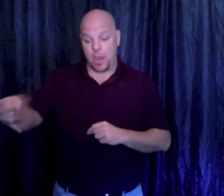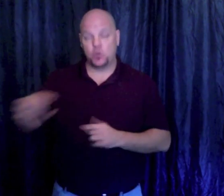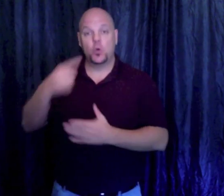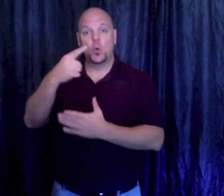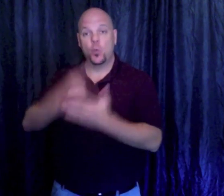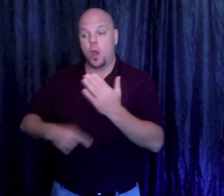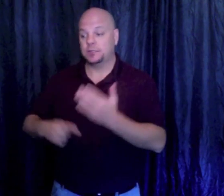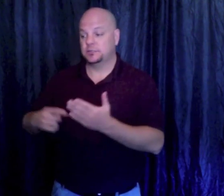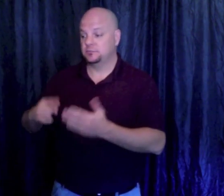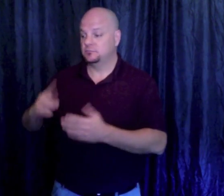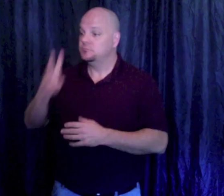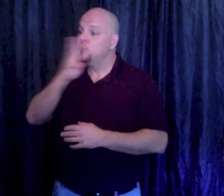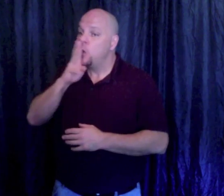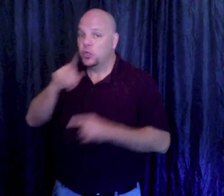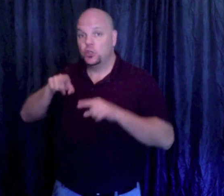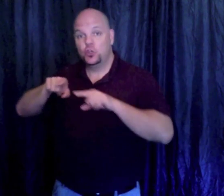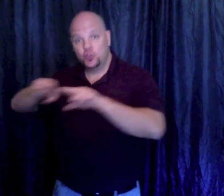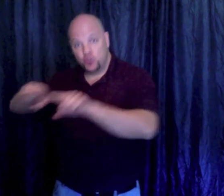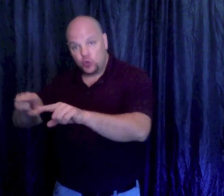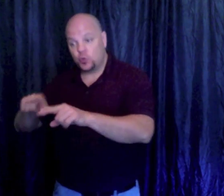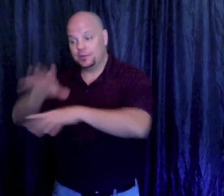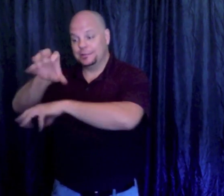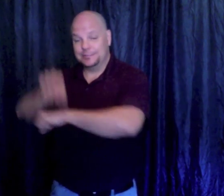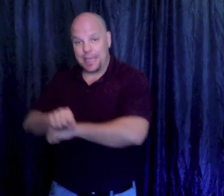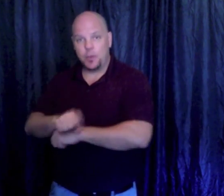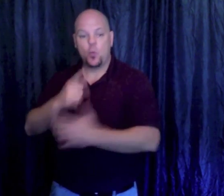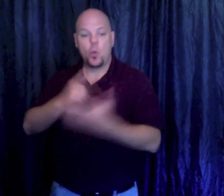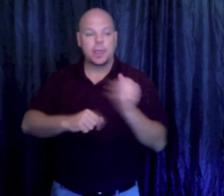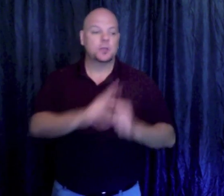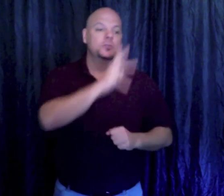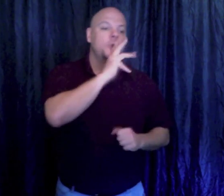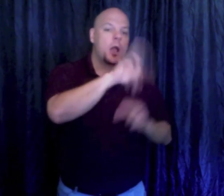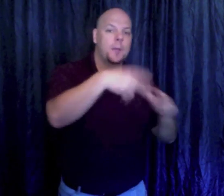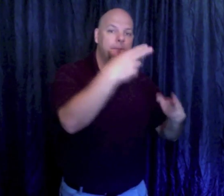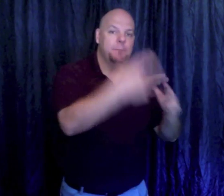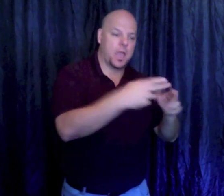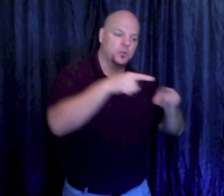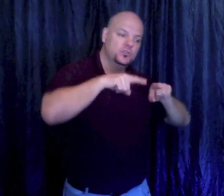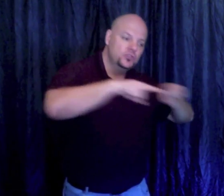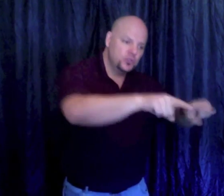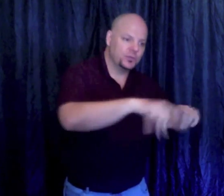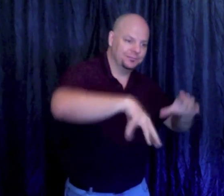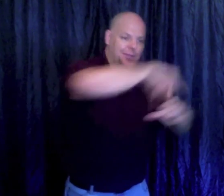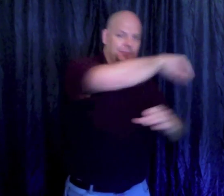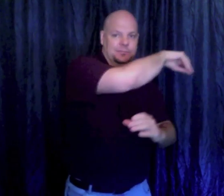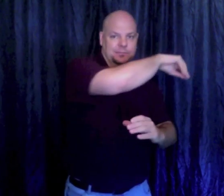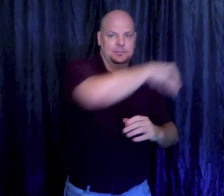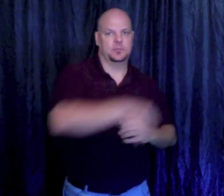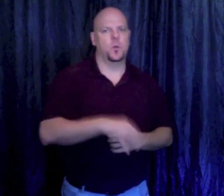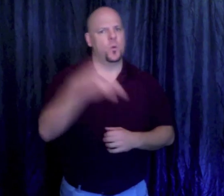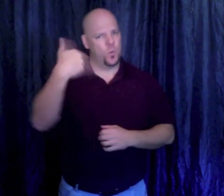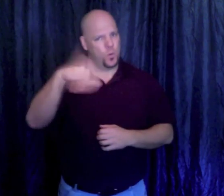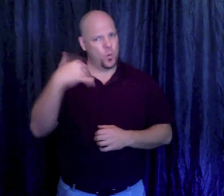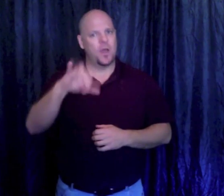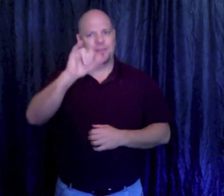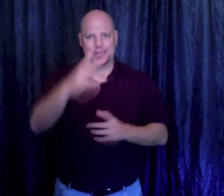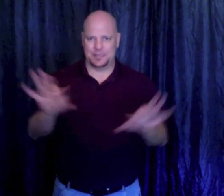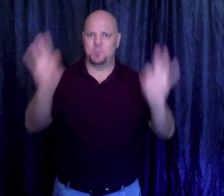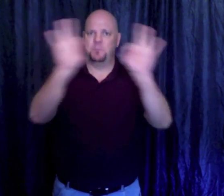with the general public. And we're going to come back to that because that's a big issue with educational interpreters about what can